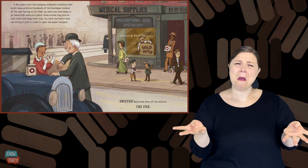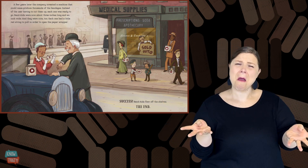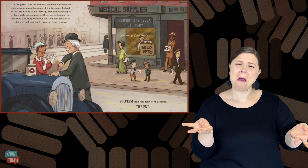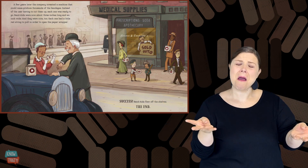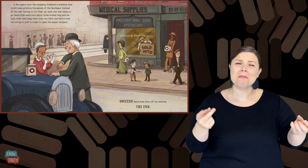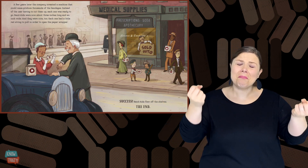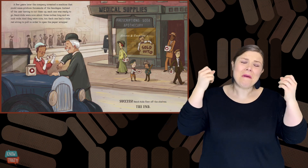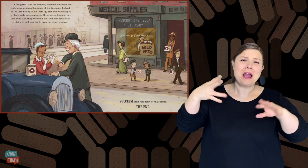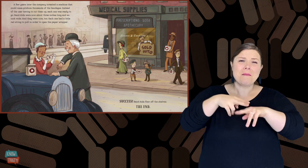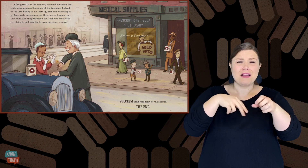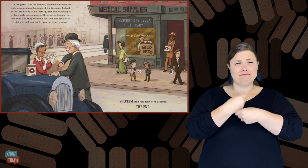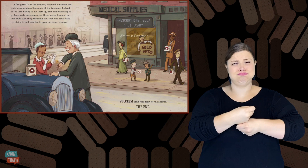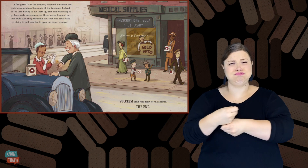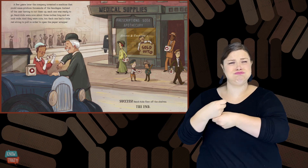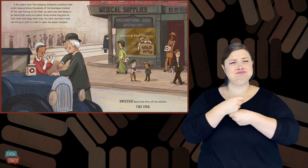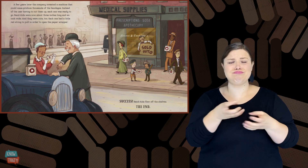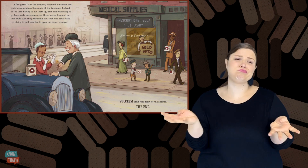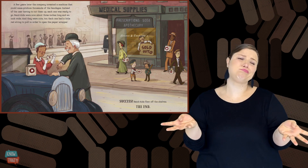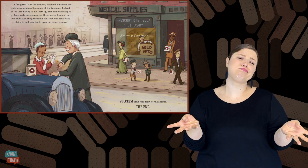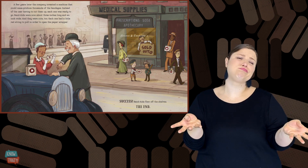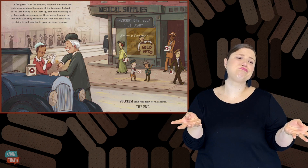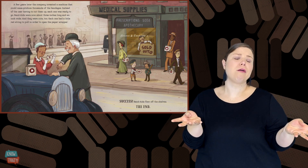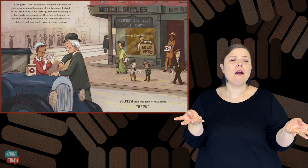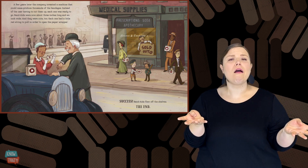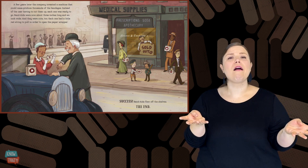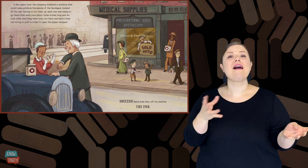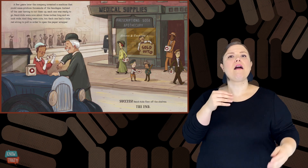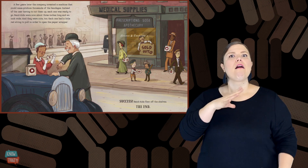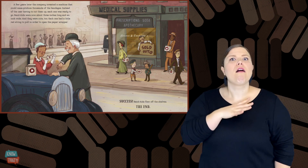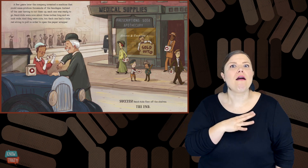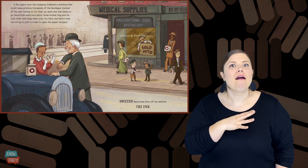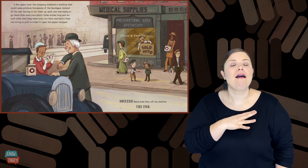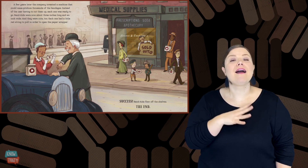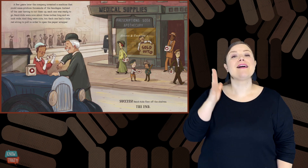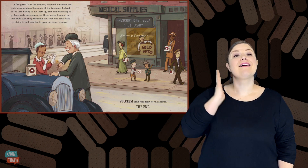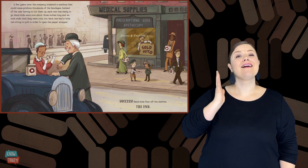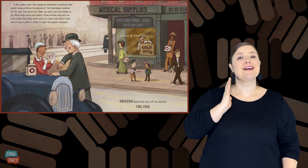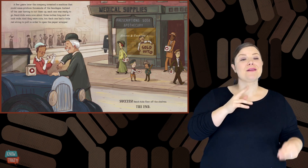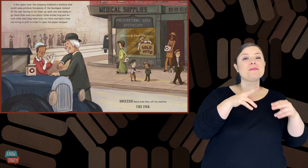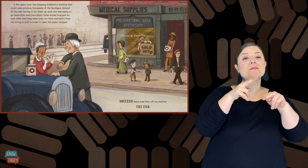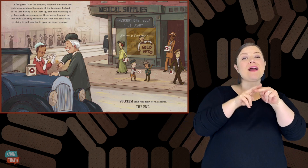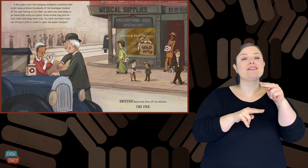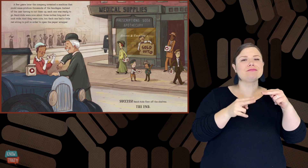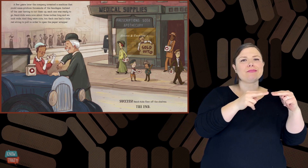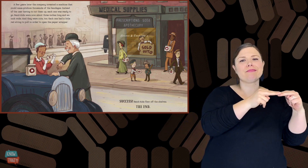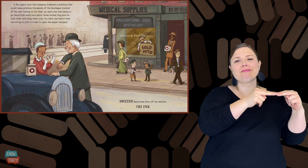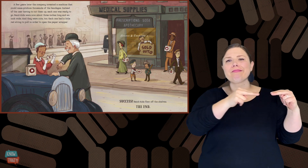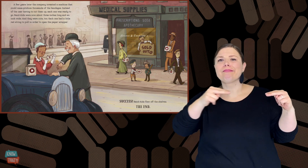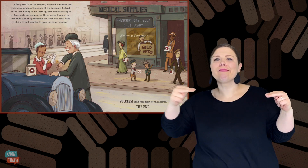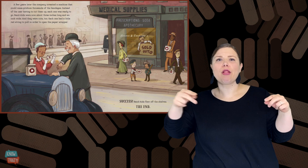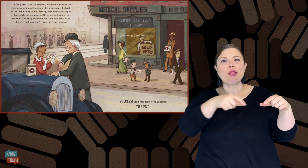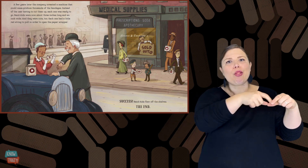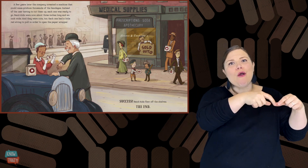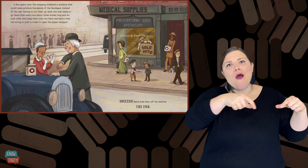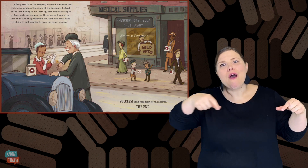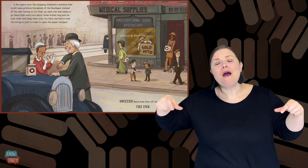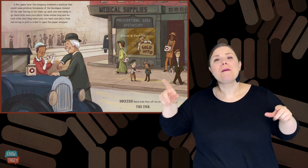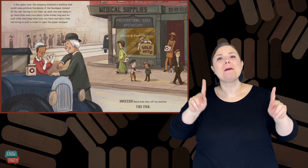produce thousands of bandages. So instead of the user having to cut them up, each one was ready